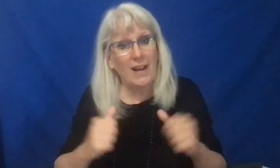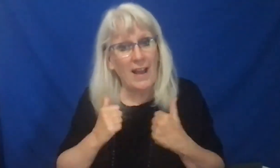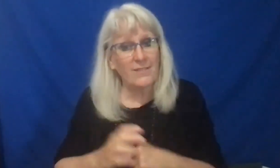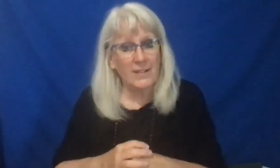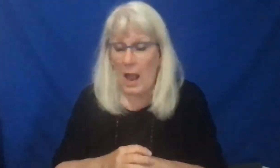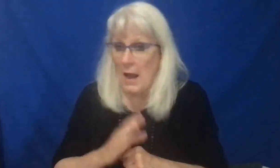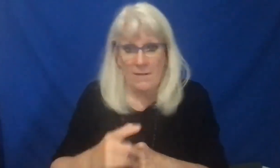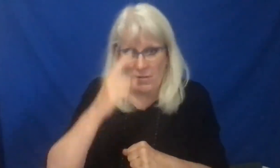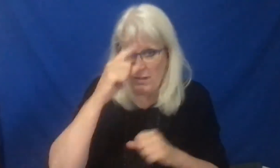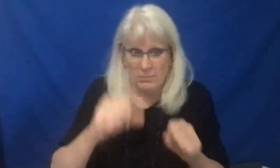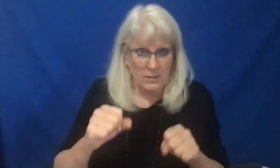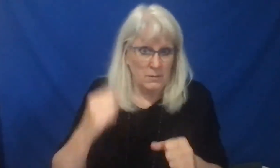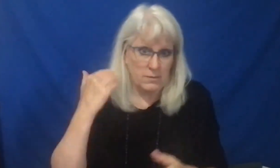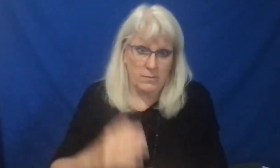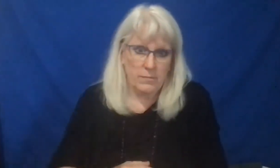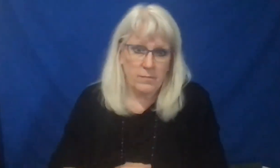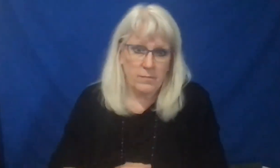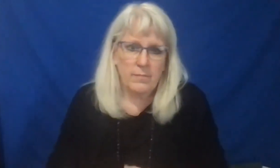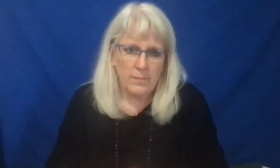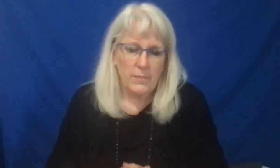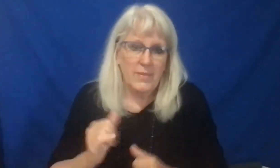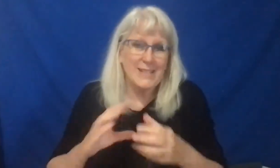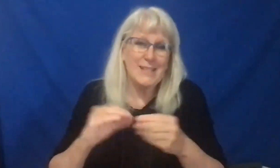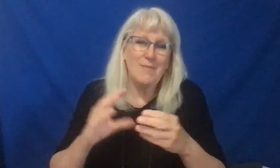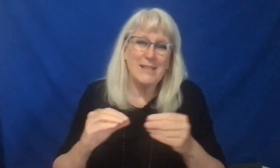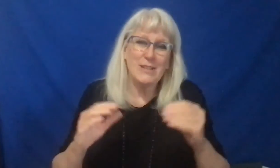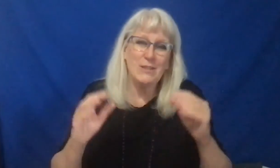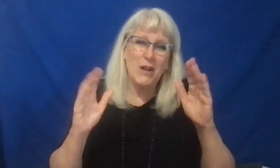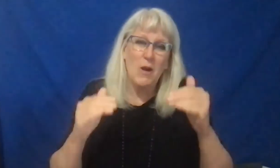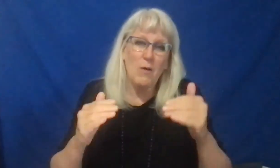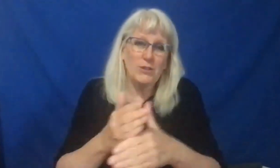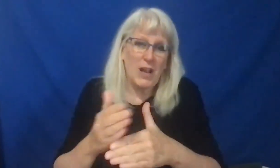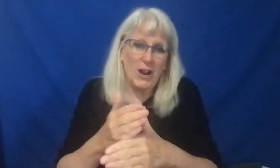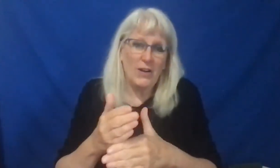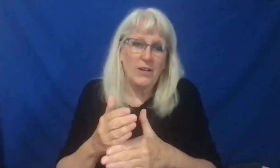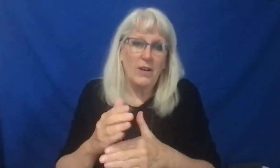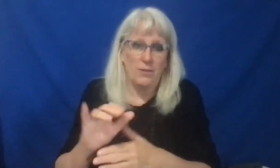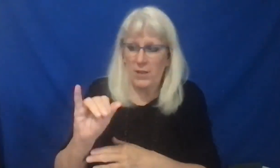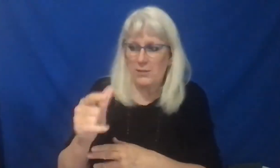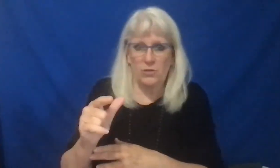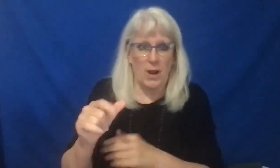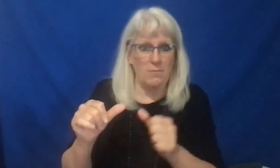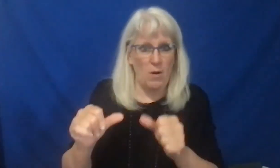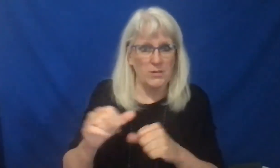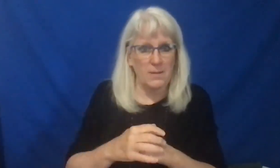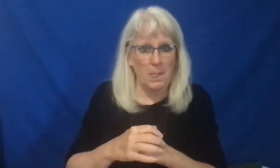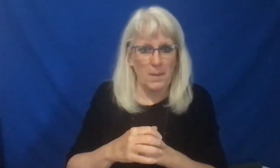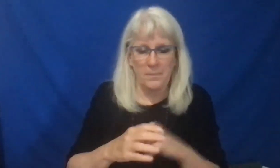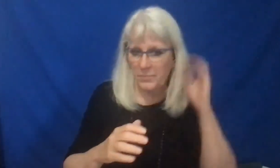possible before. And this is the message that we really hope to convey through the Instagram posts. We hope potential newcomers can see this message shine